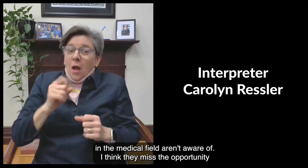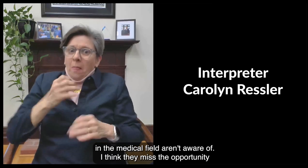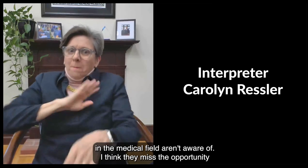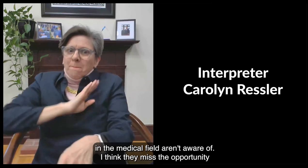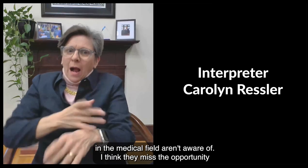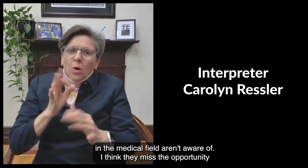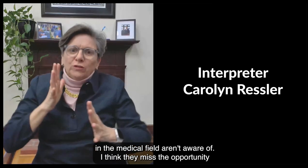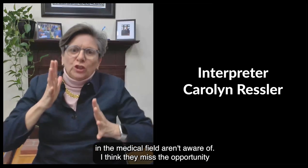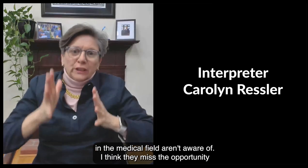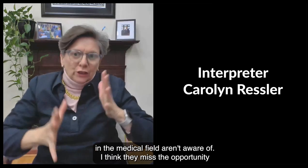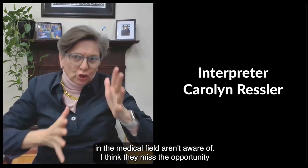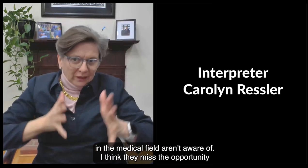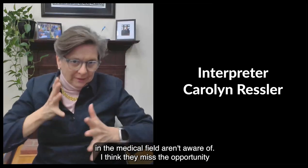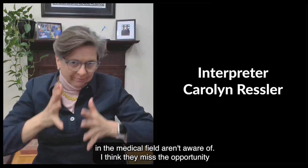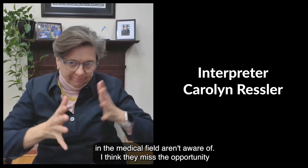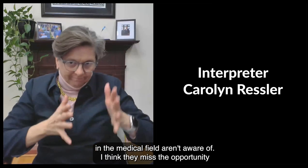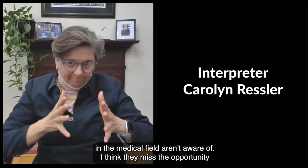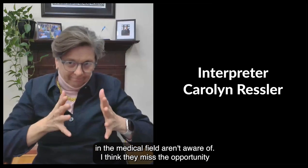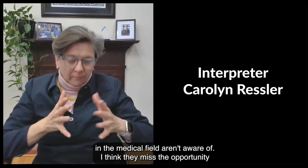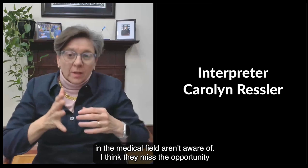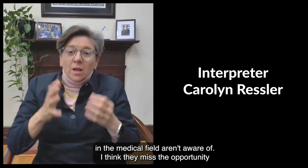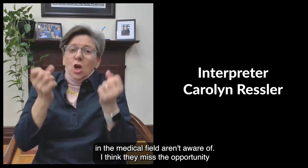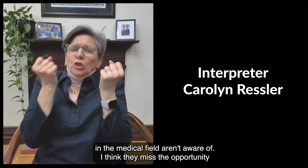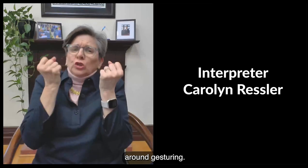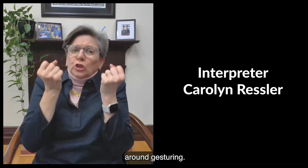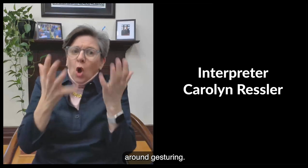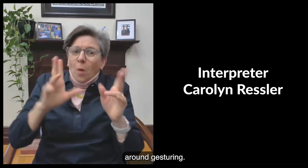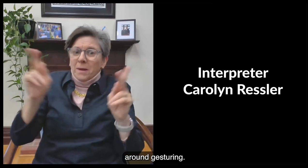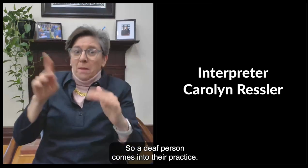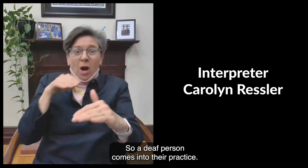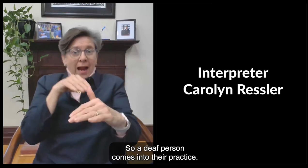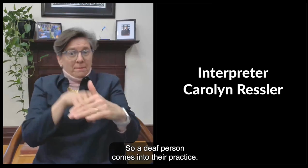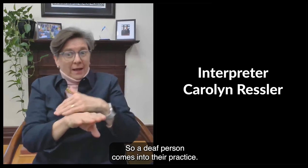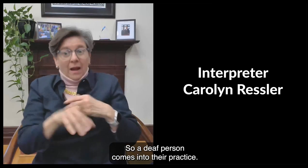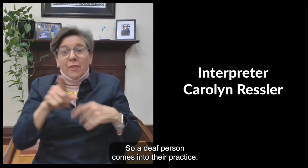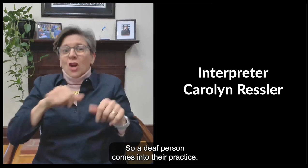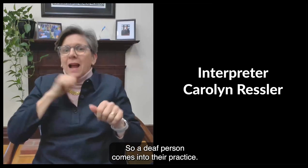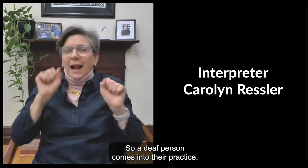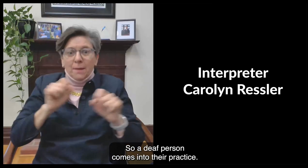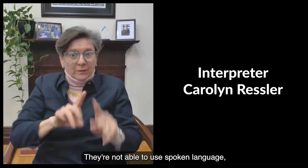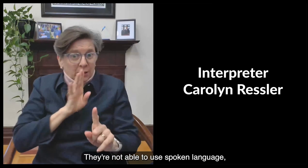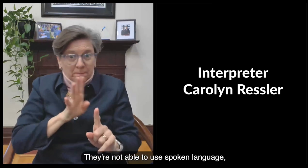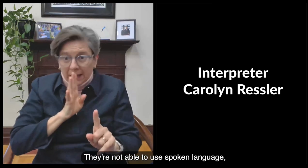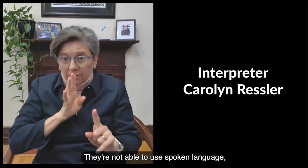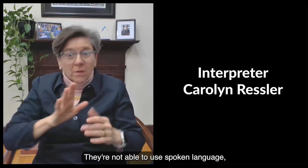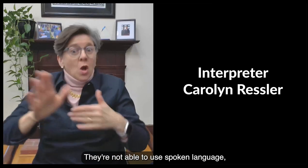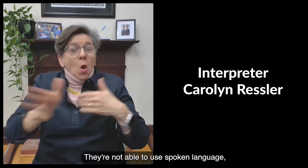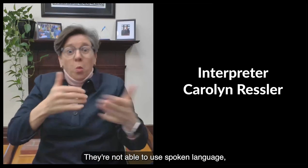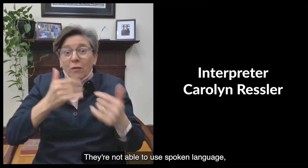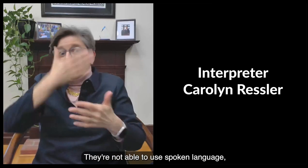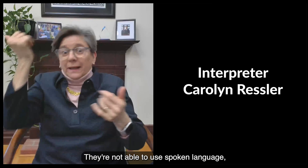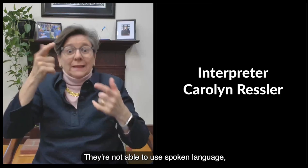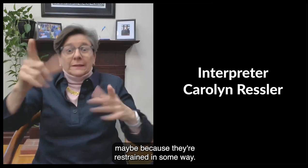think many professionals in the medical field aren't aware of. And I think they miss the opportunity around gesturing. So a deaf person comes into